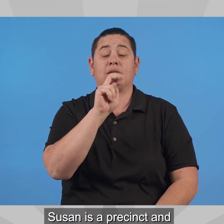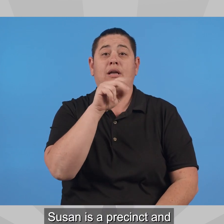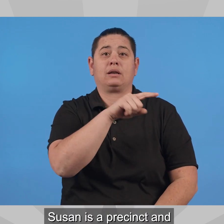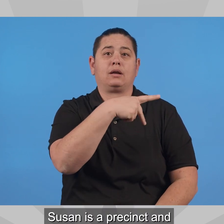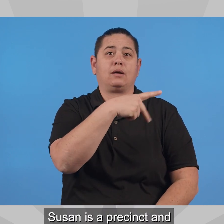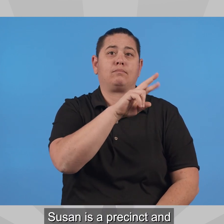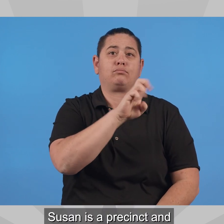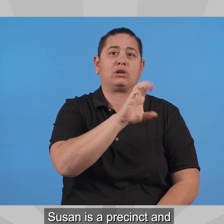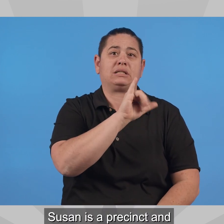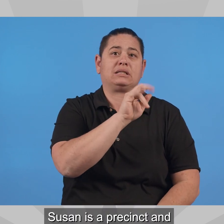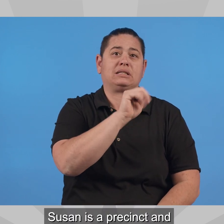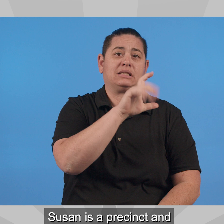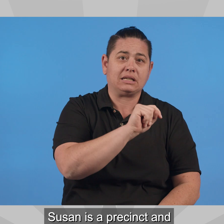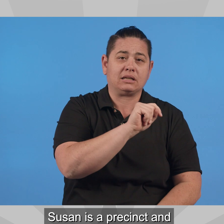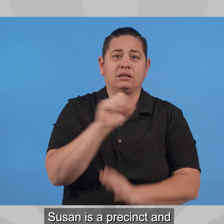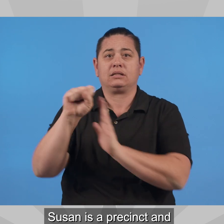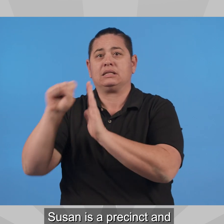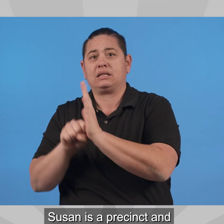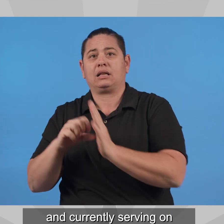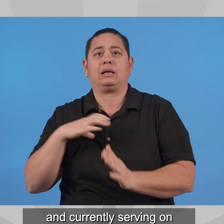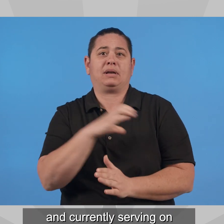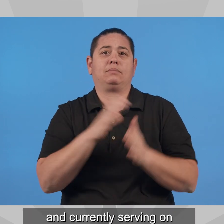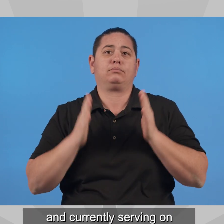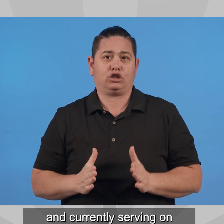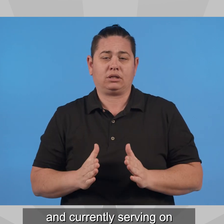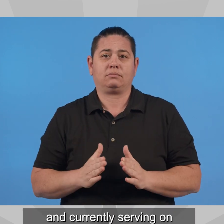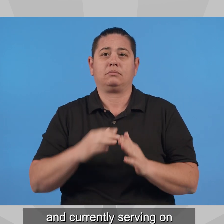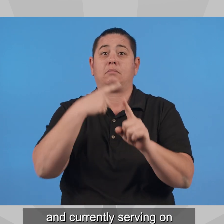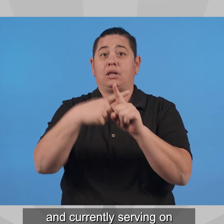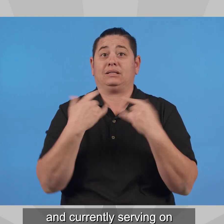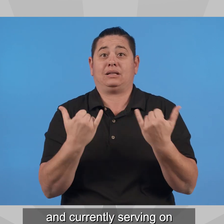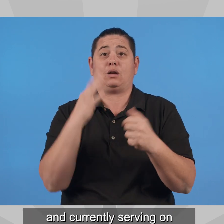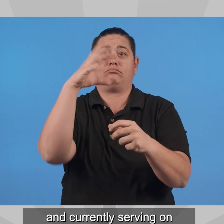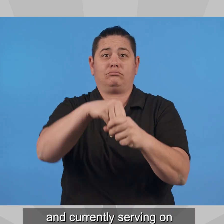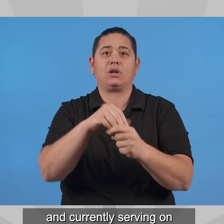Susan is a precinct and state committee woman and currently serving on